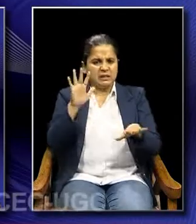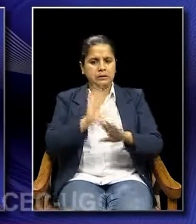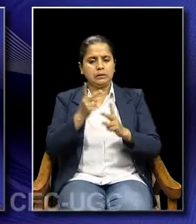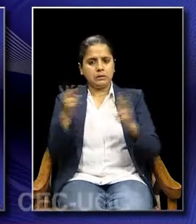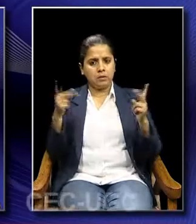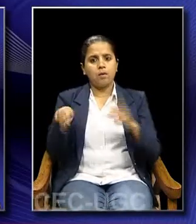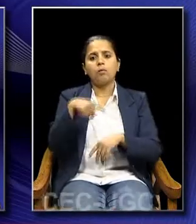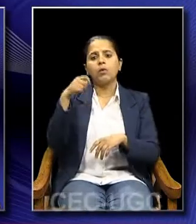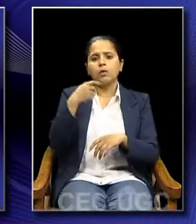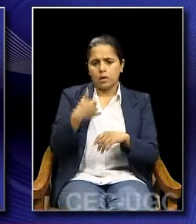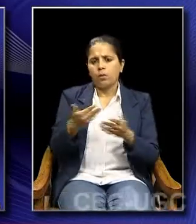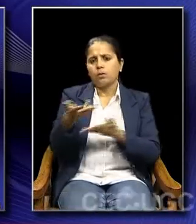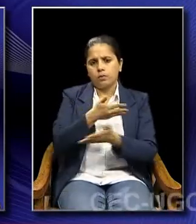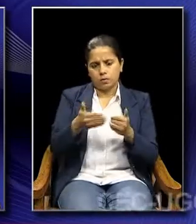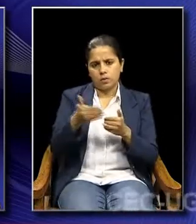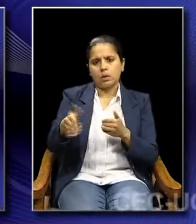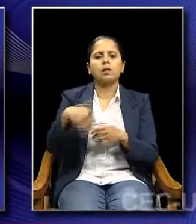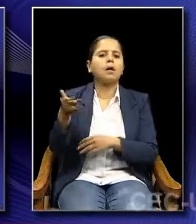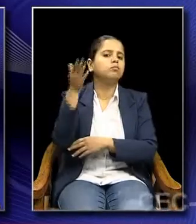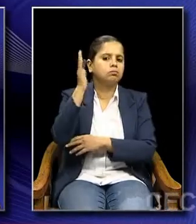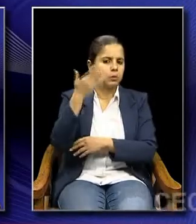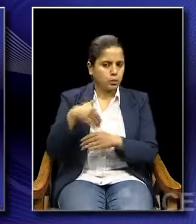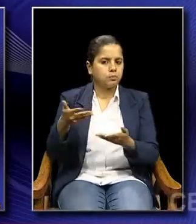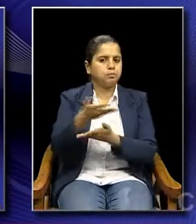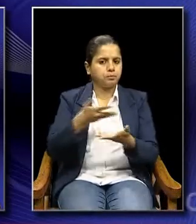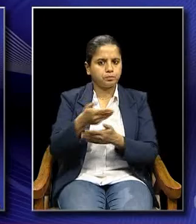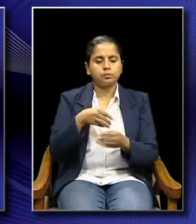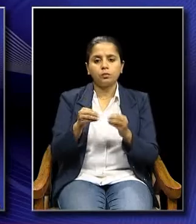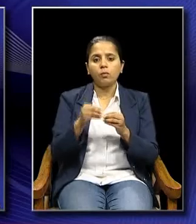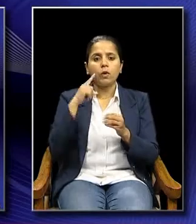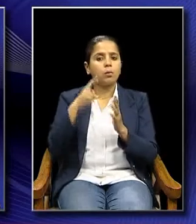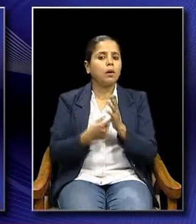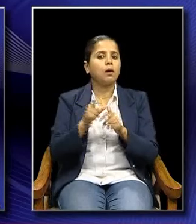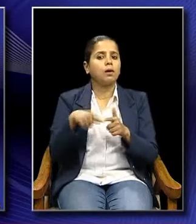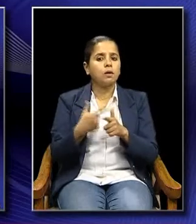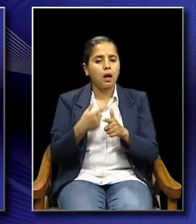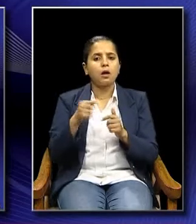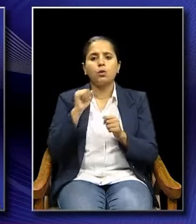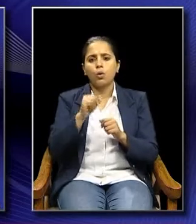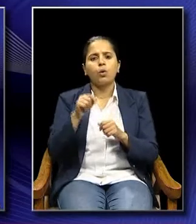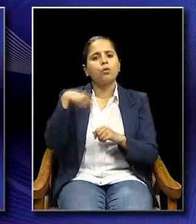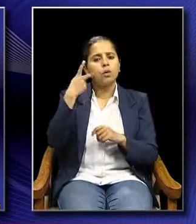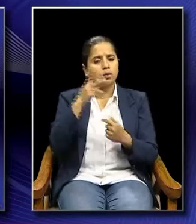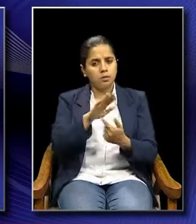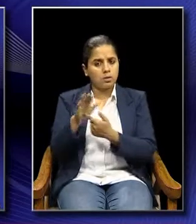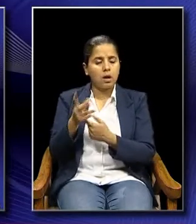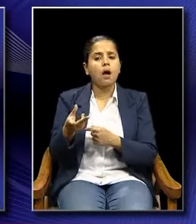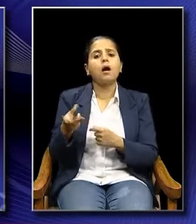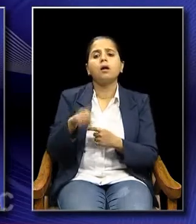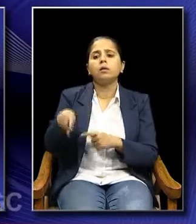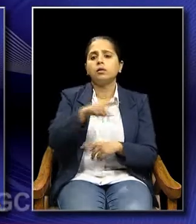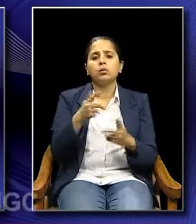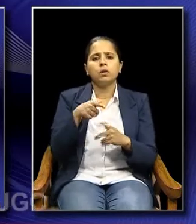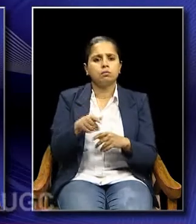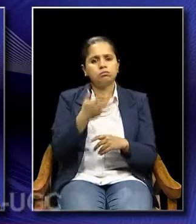are going to discuss in the next lecture. And Biraj Bahu, for that matter, was again a